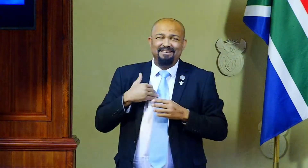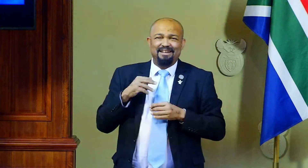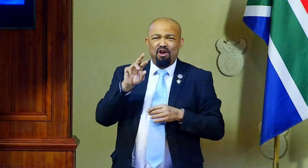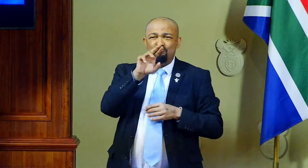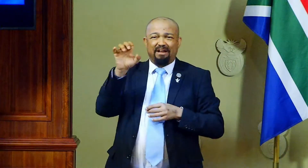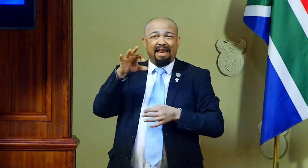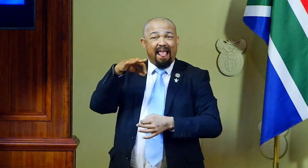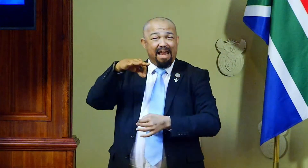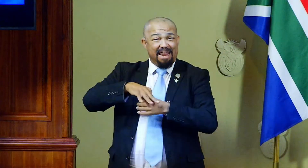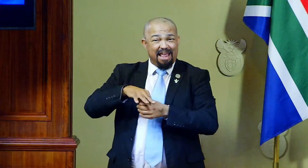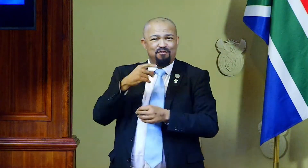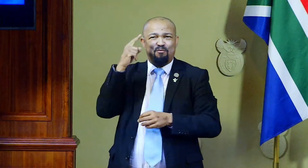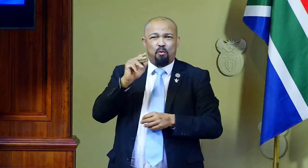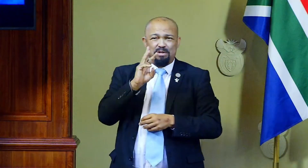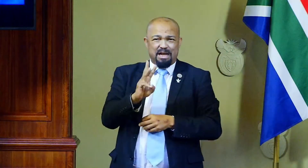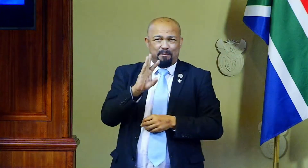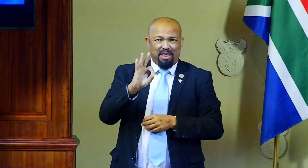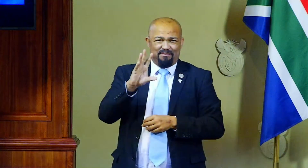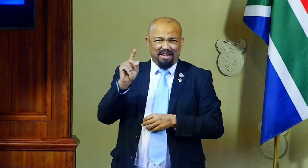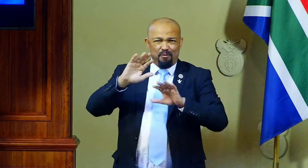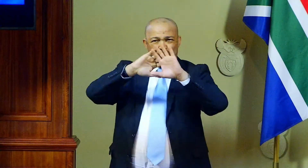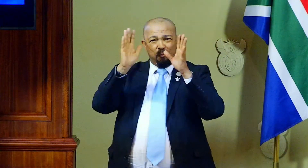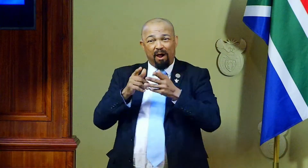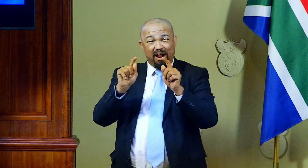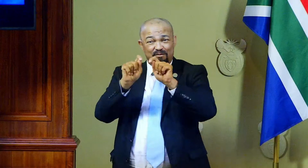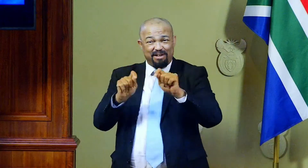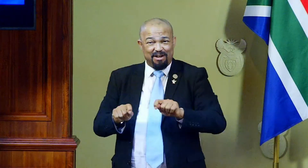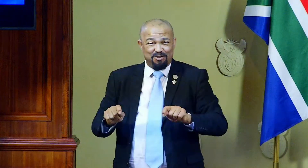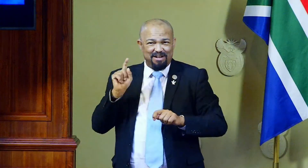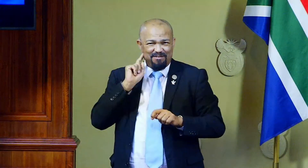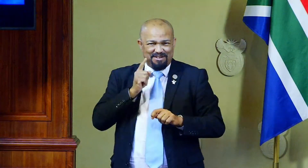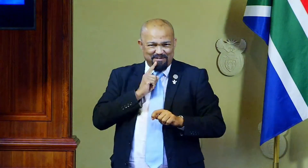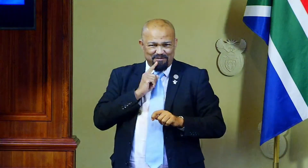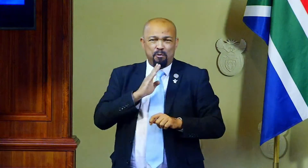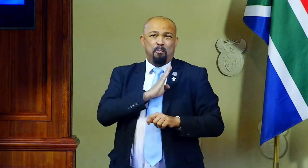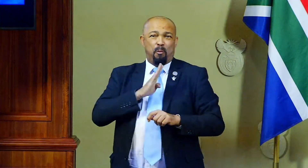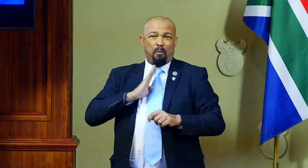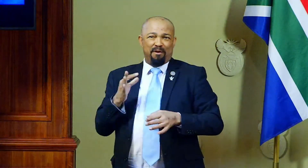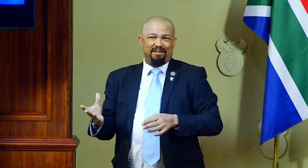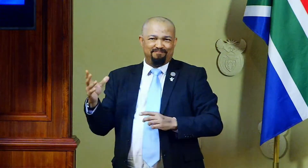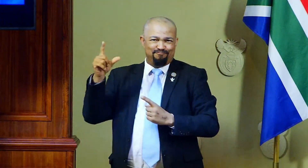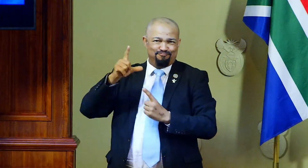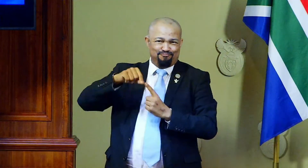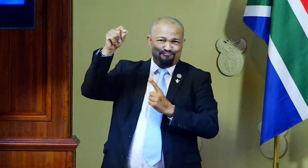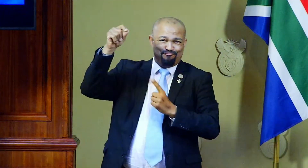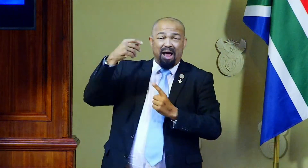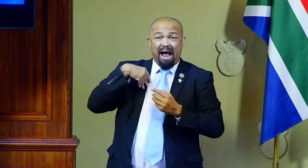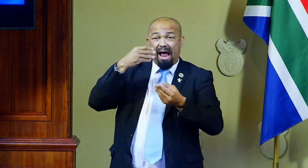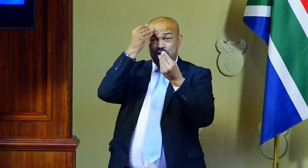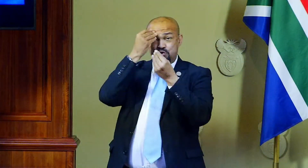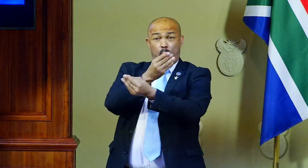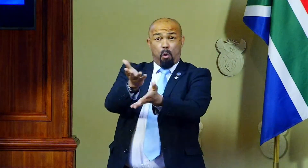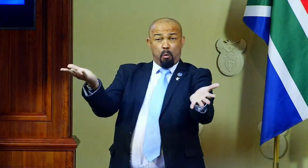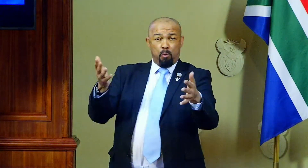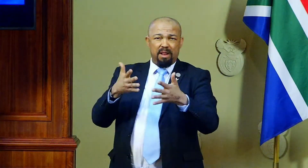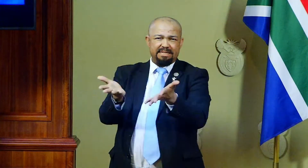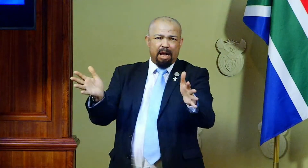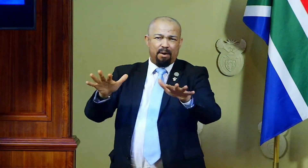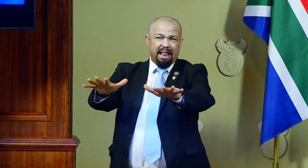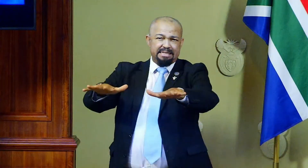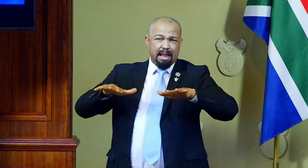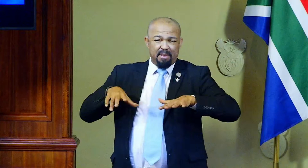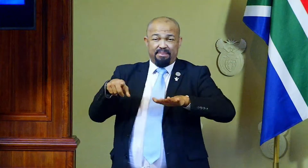I've been in South Korea very recently. I've been elected as a board member of the World Federation of the